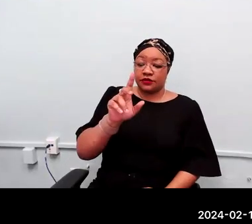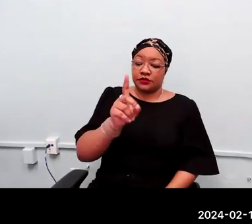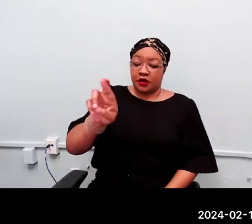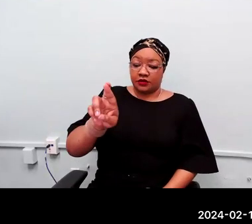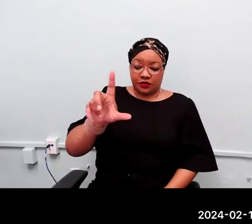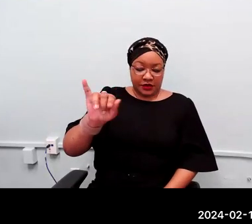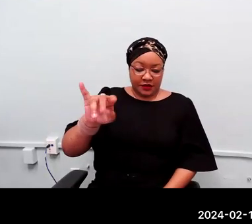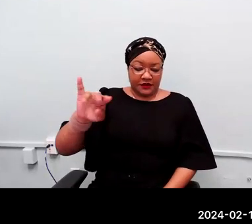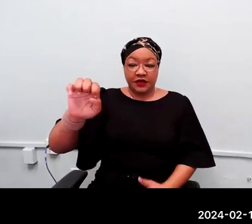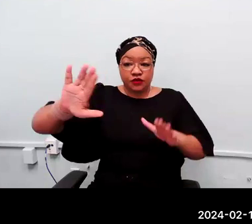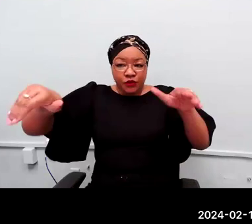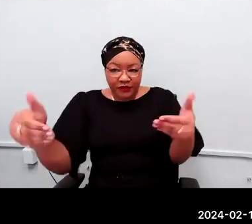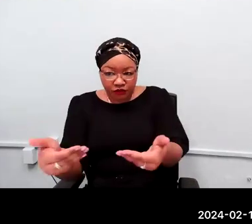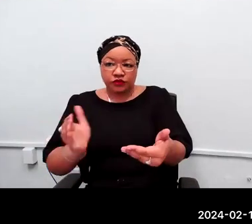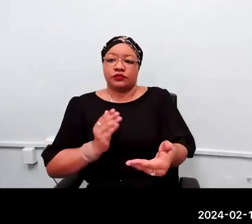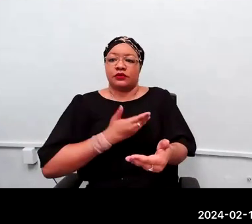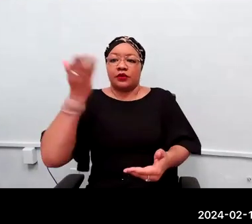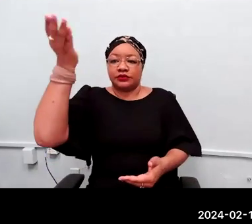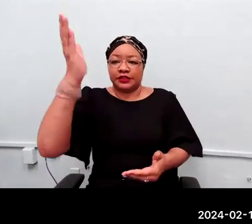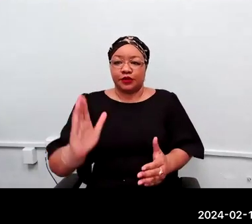our speaker.